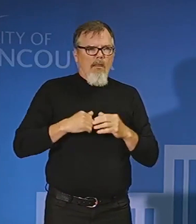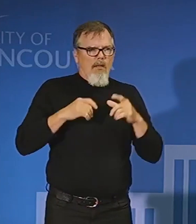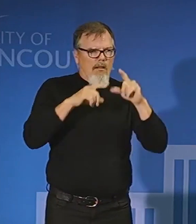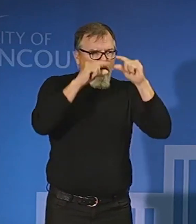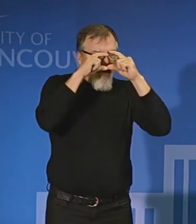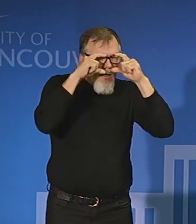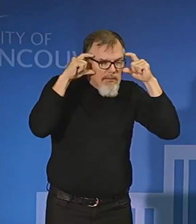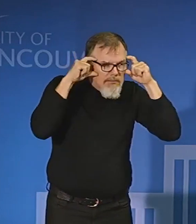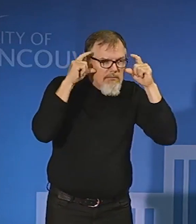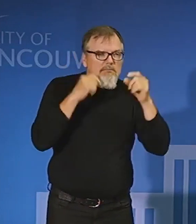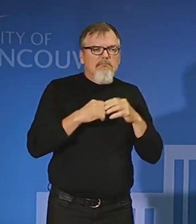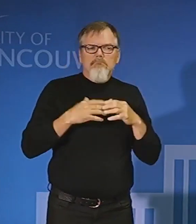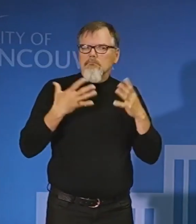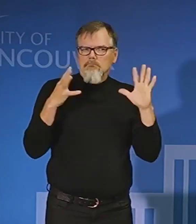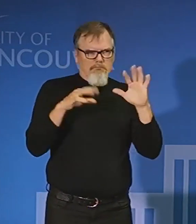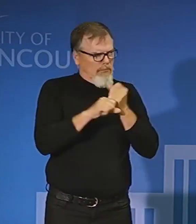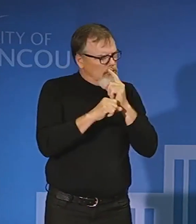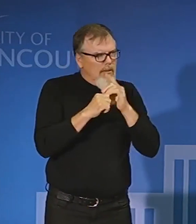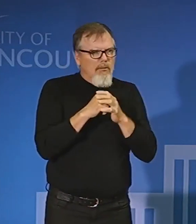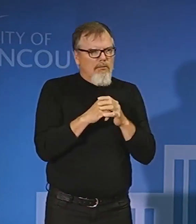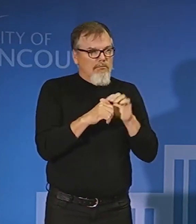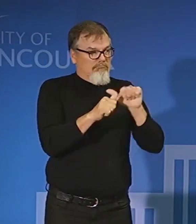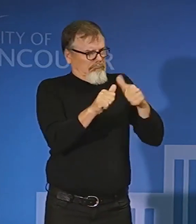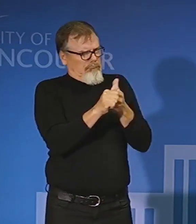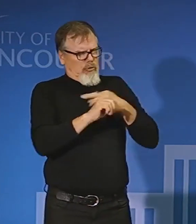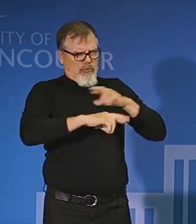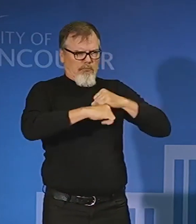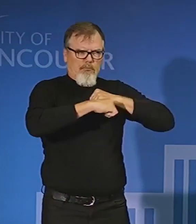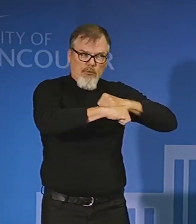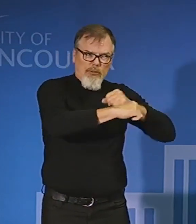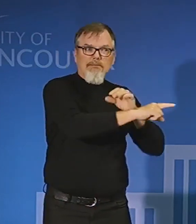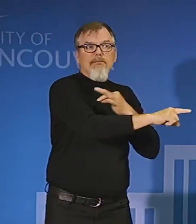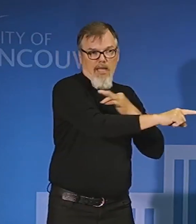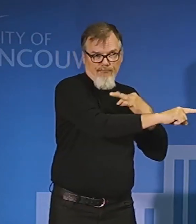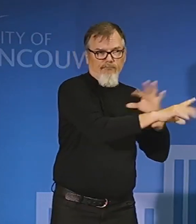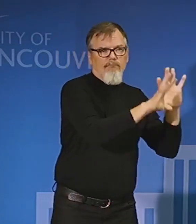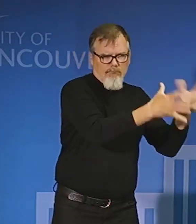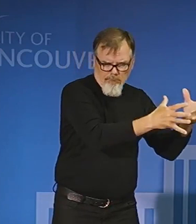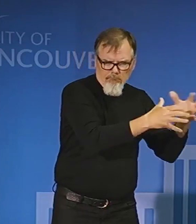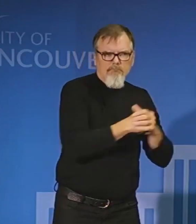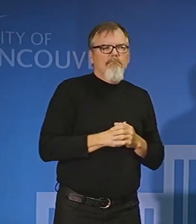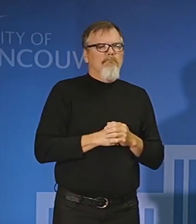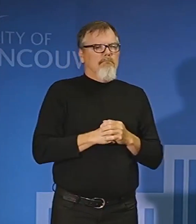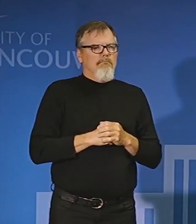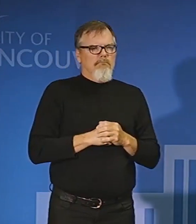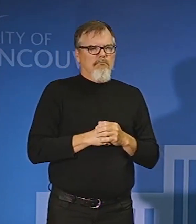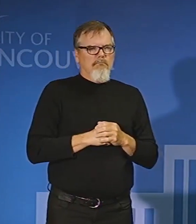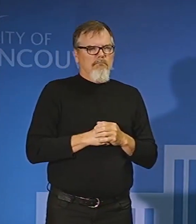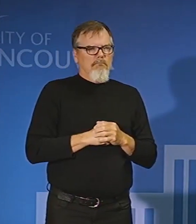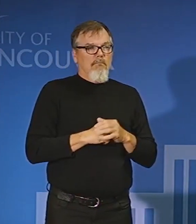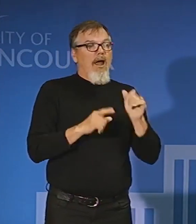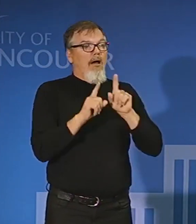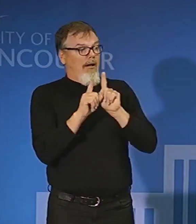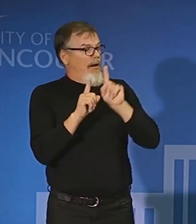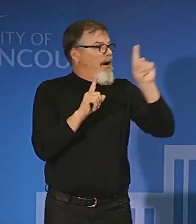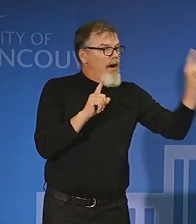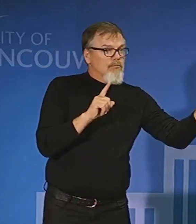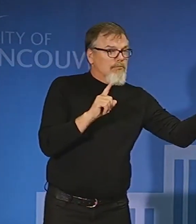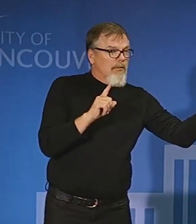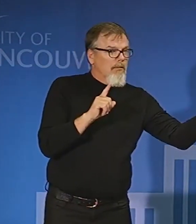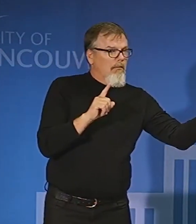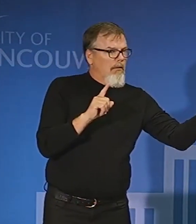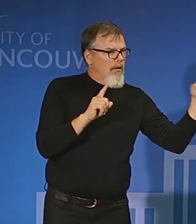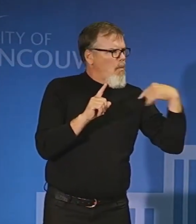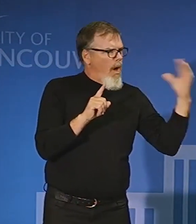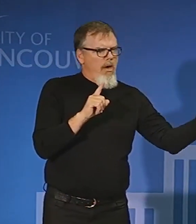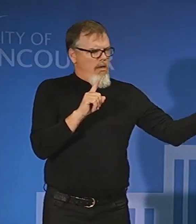protection. That's not only to protect the staff members, but to prevent them from exposing residents to COVID-19